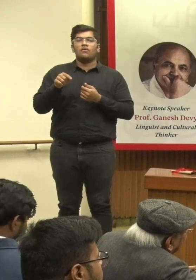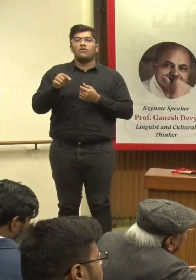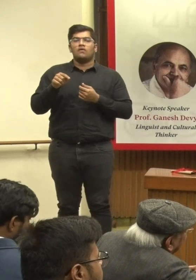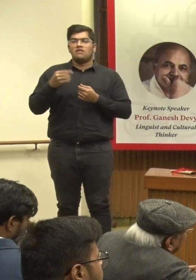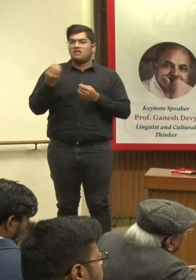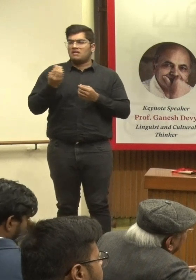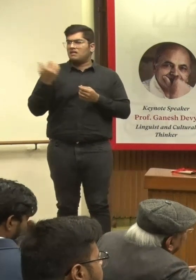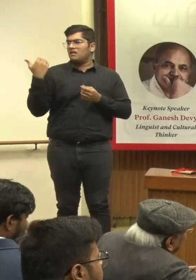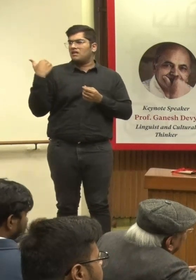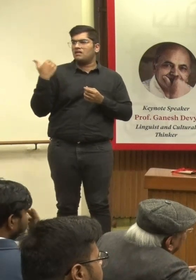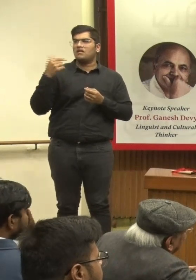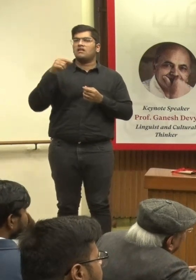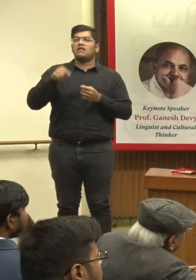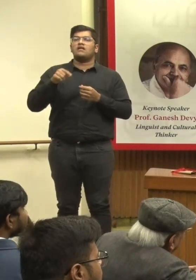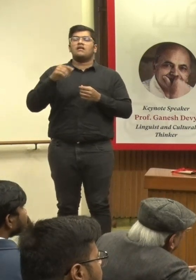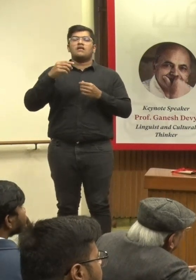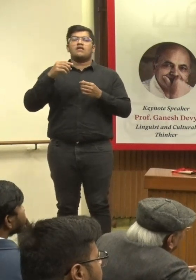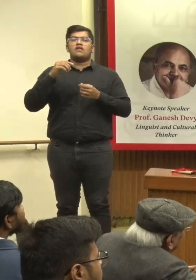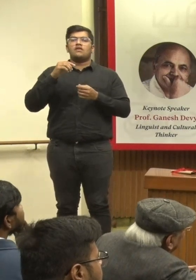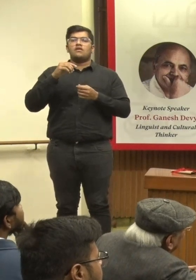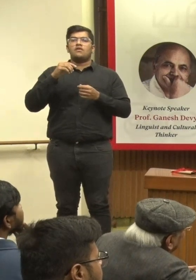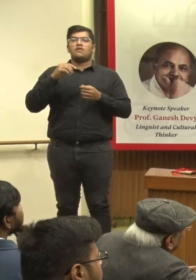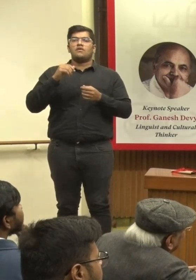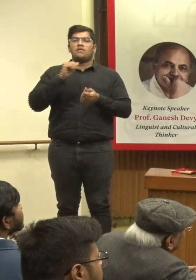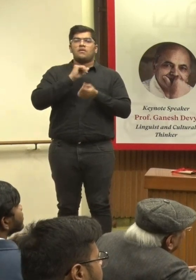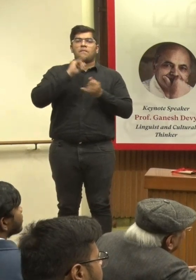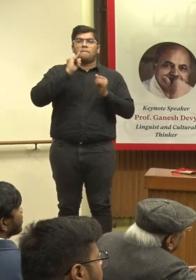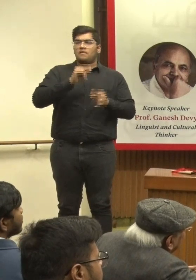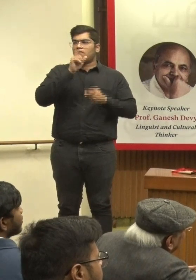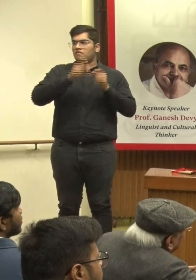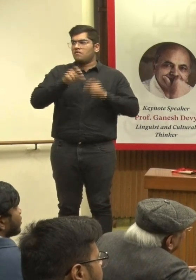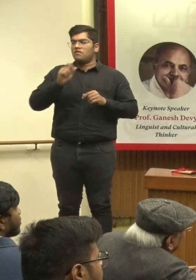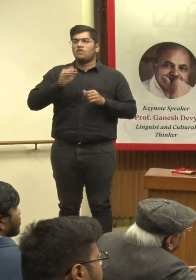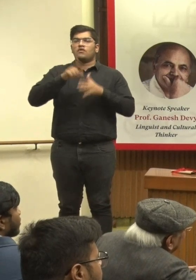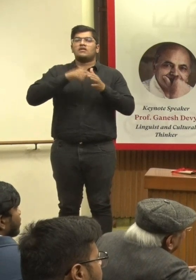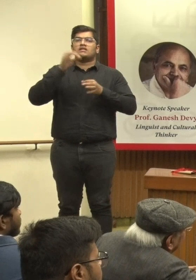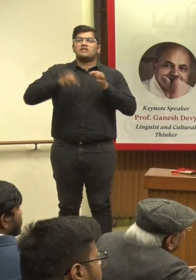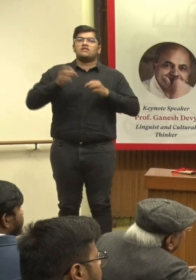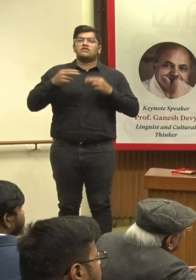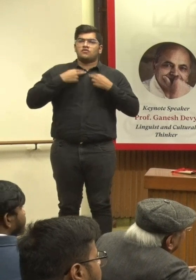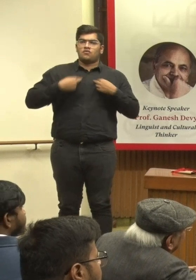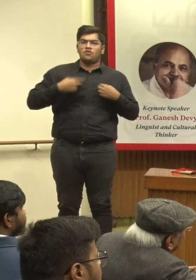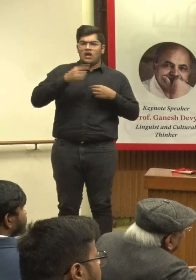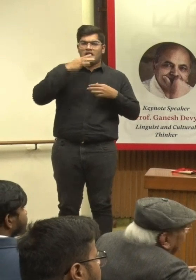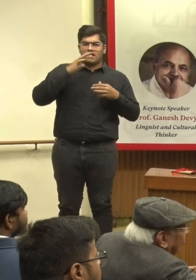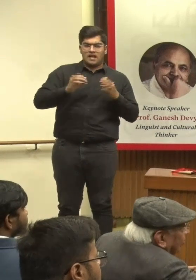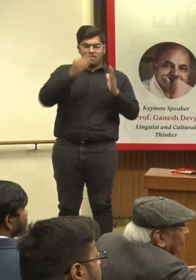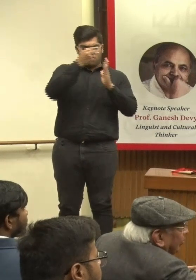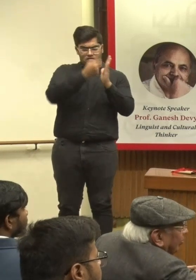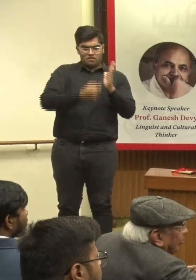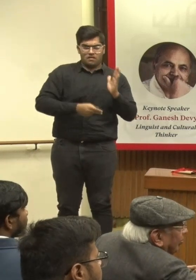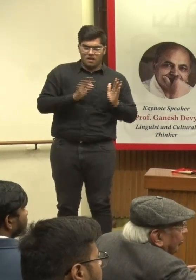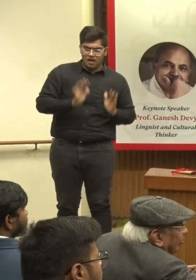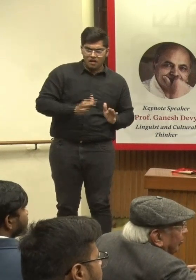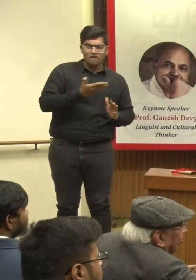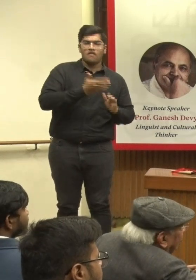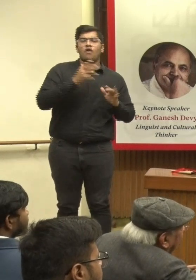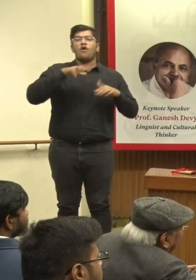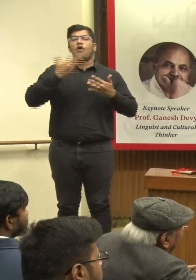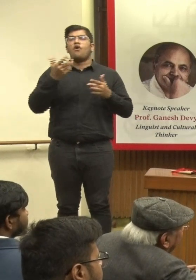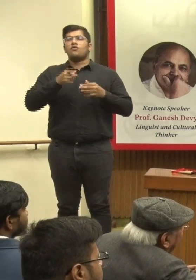recent criminal justice code, whether habitual offenders figure there or not, whether that new code is going